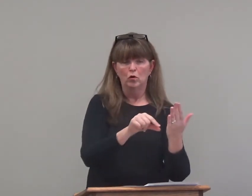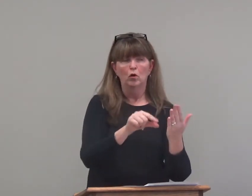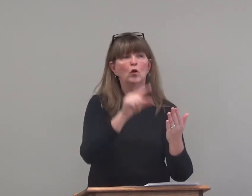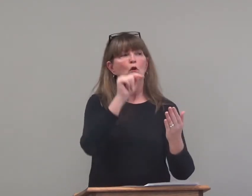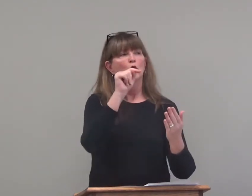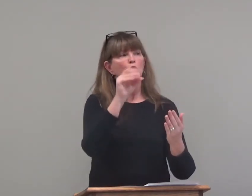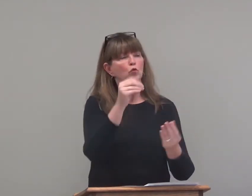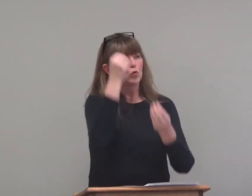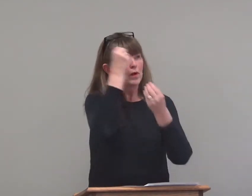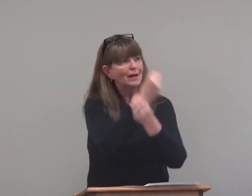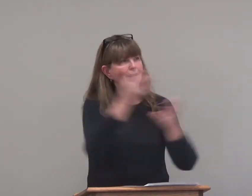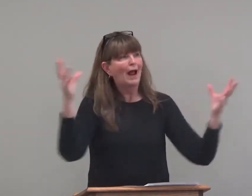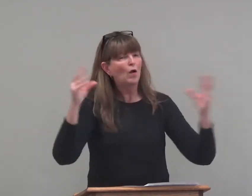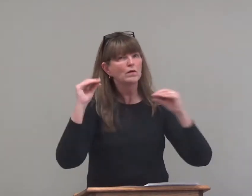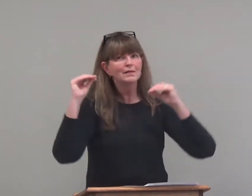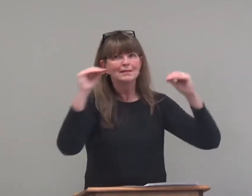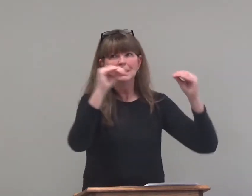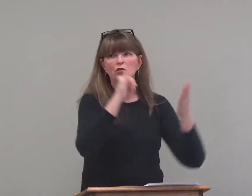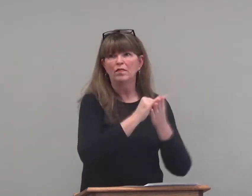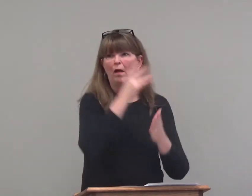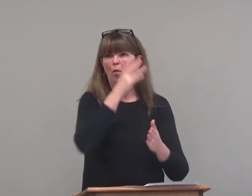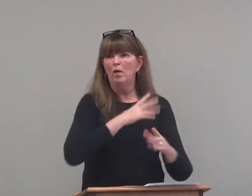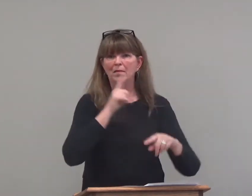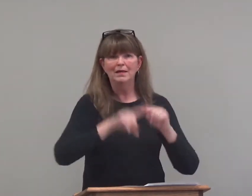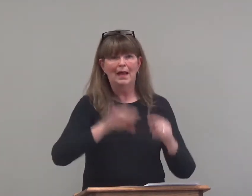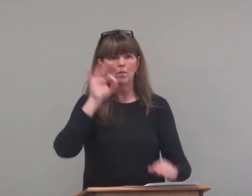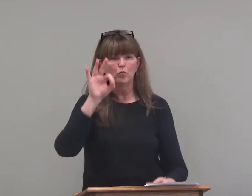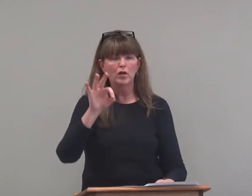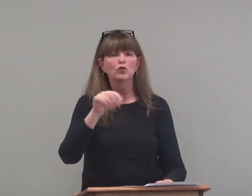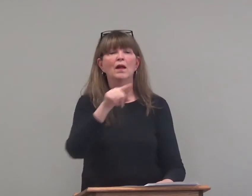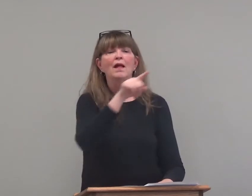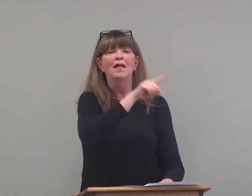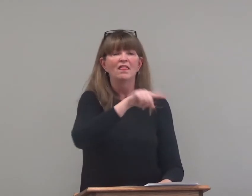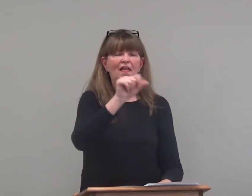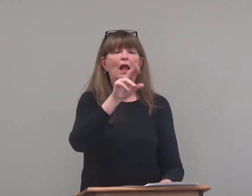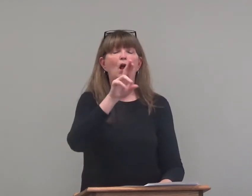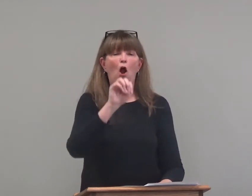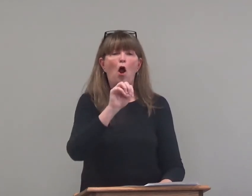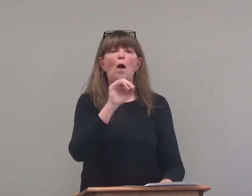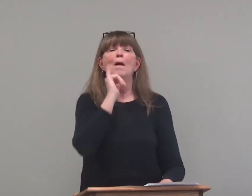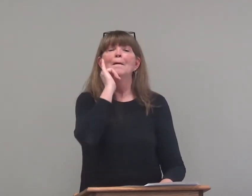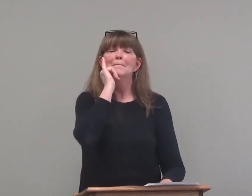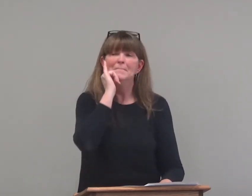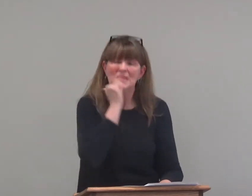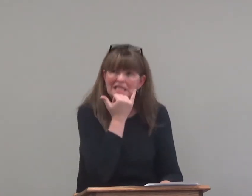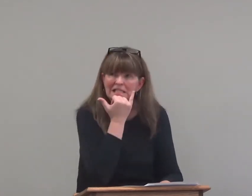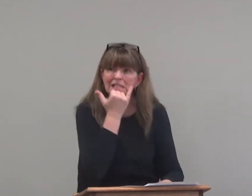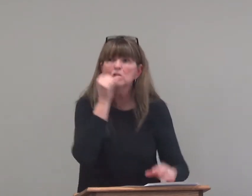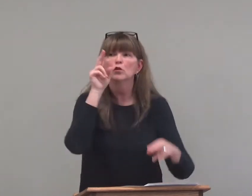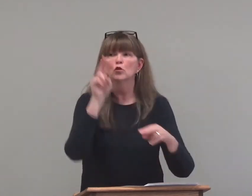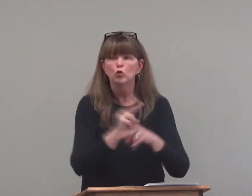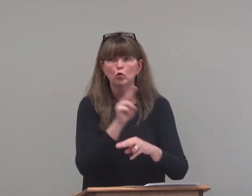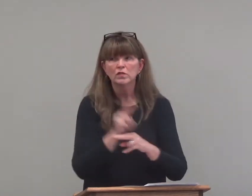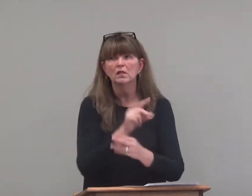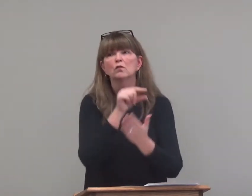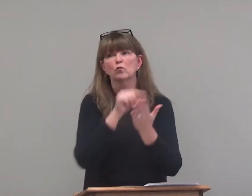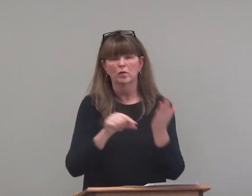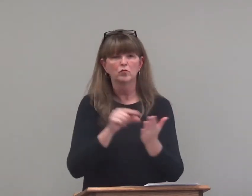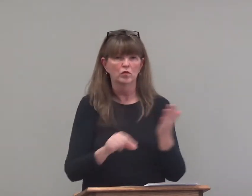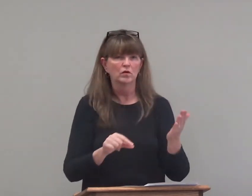And anyone who uses scripture to announce it and say that women cannot preach are